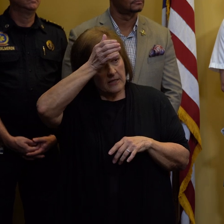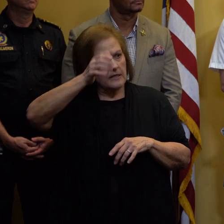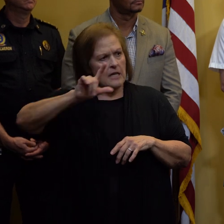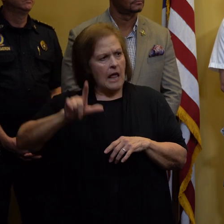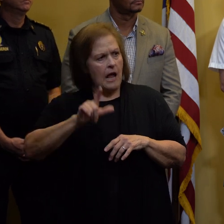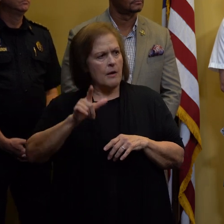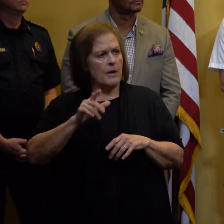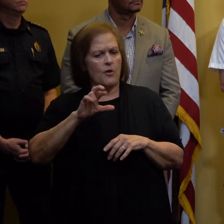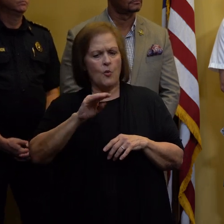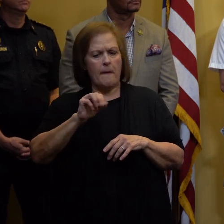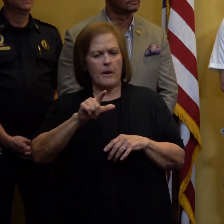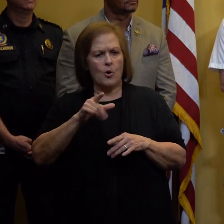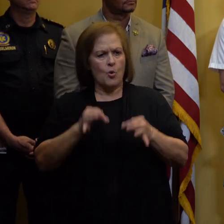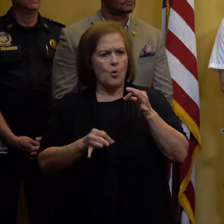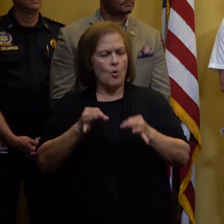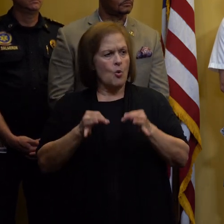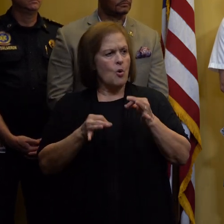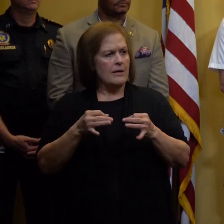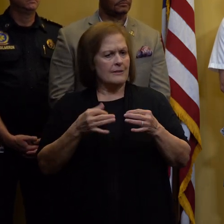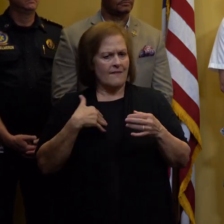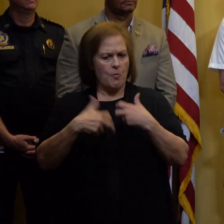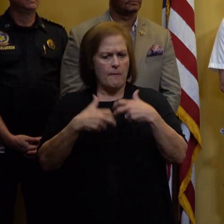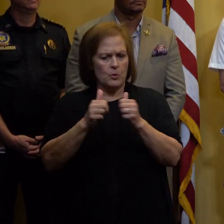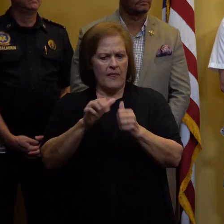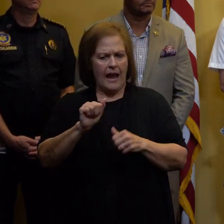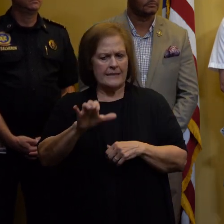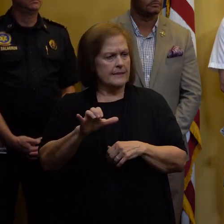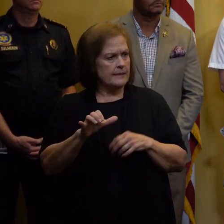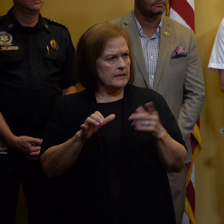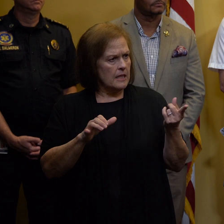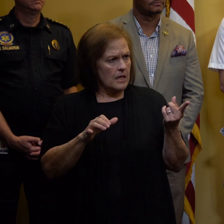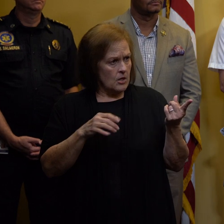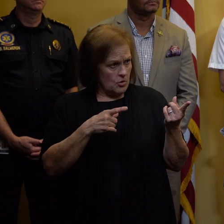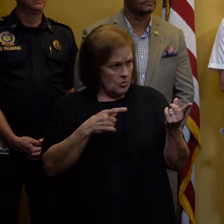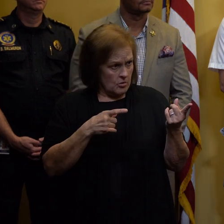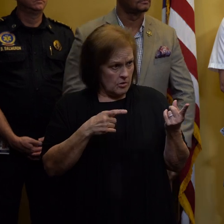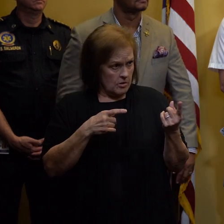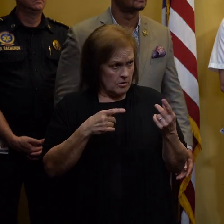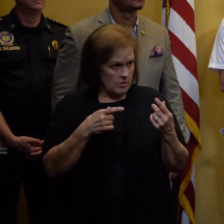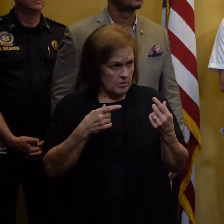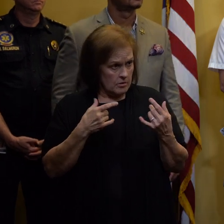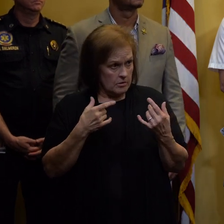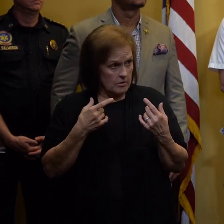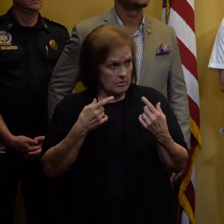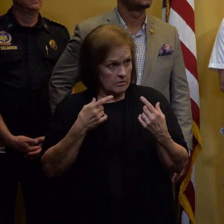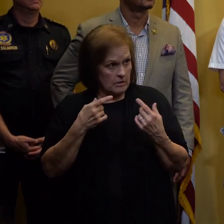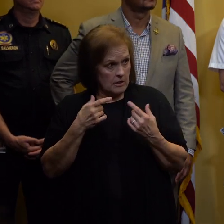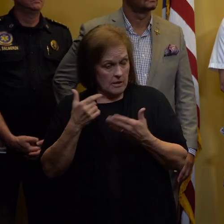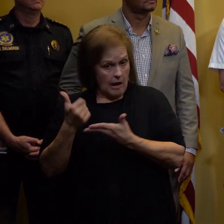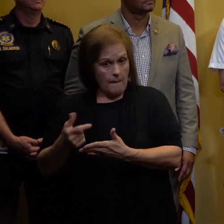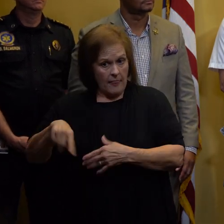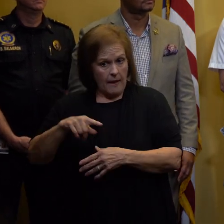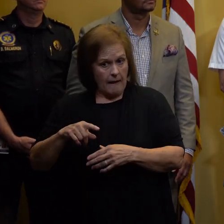and criminal court is having issues with AC. Is the city doing anything to address that, get that AC working, especially those on